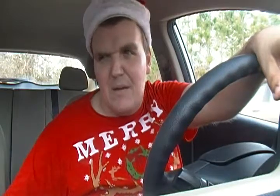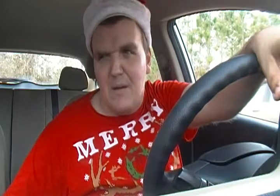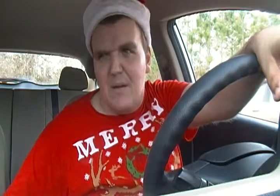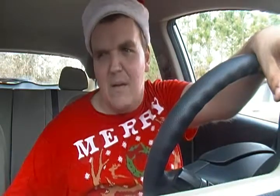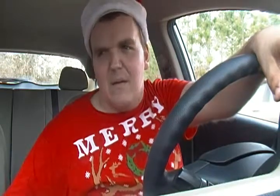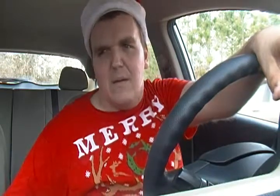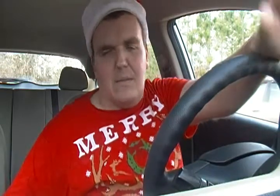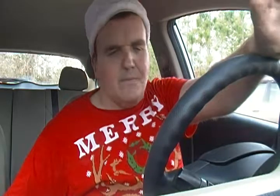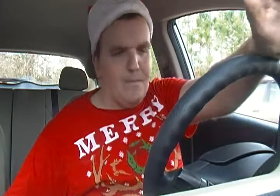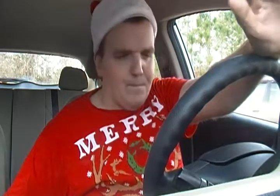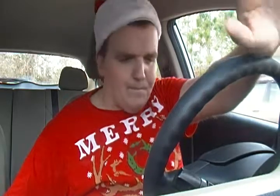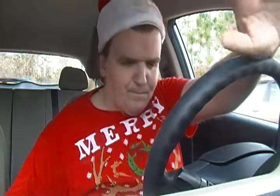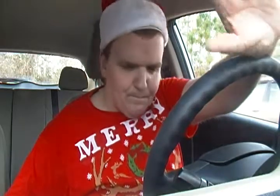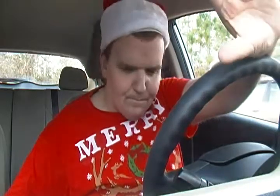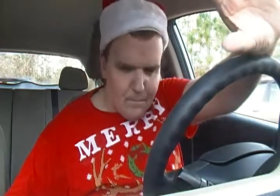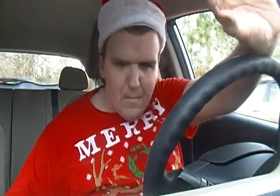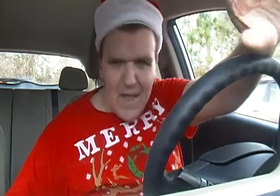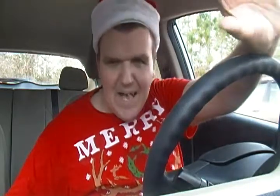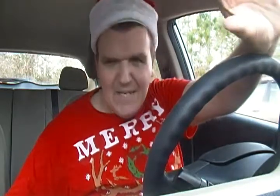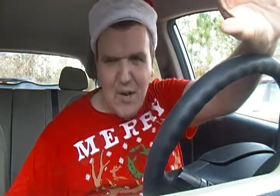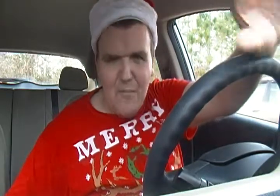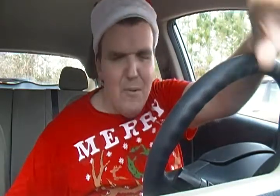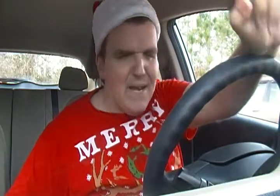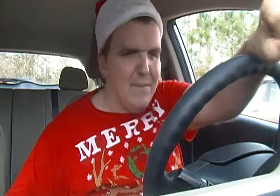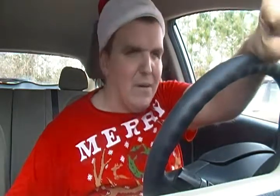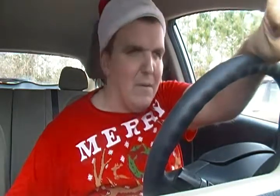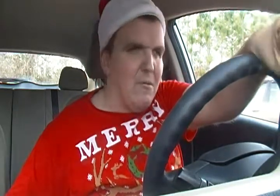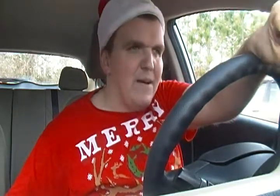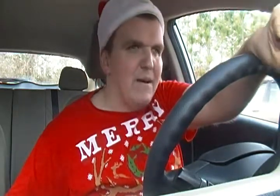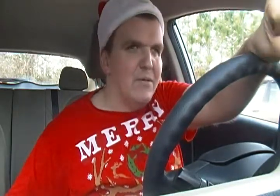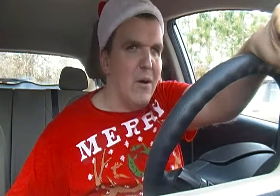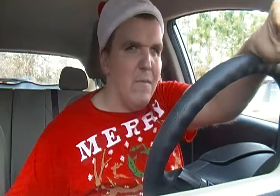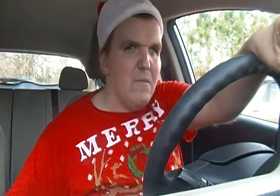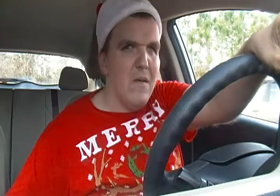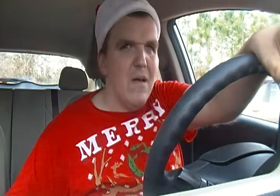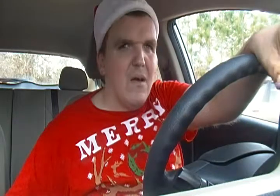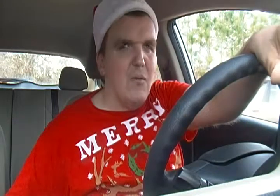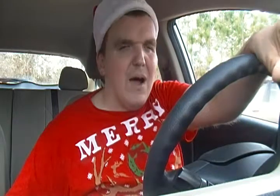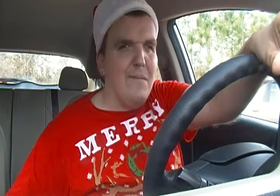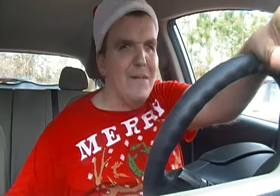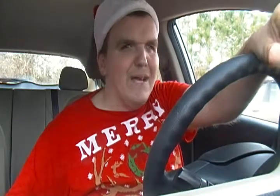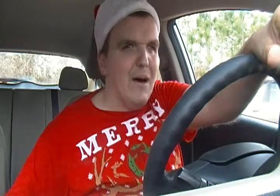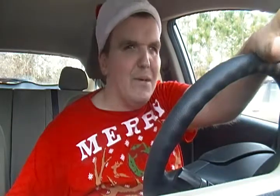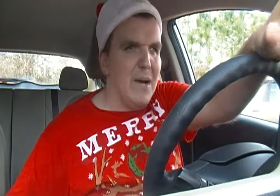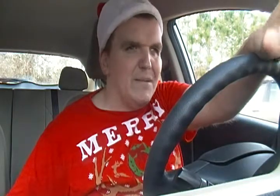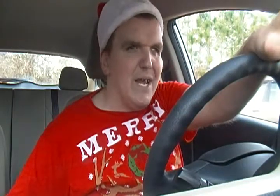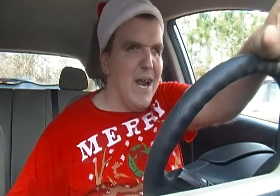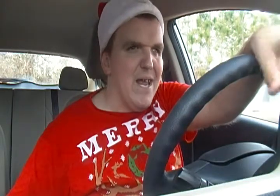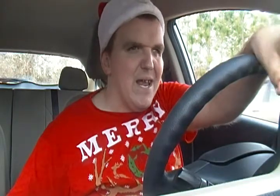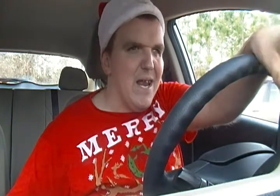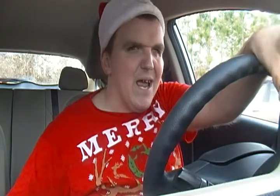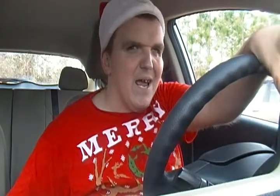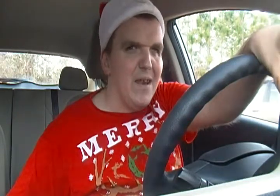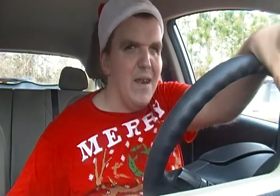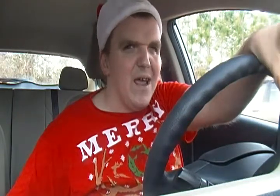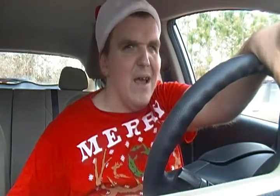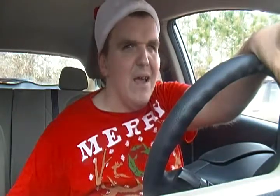and so the movie keeps the movie goes on ralphie's like all devastated and then they